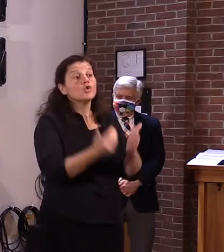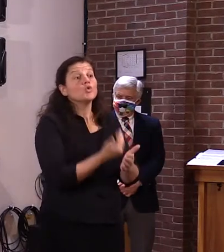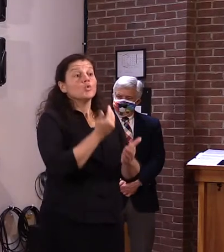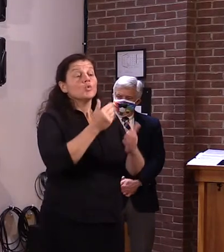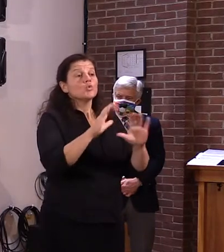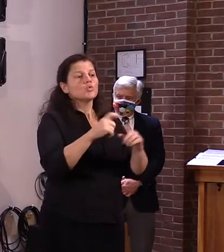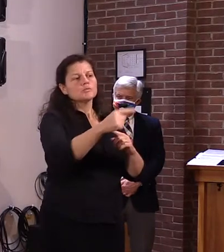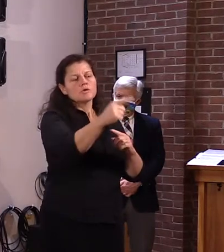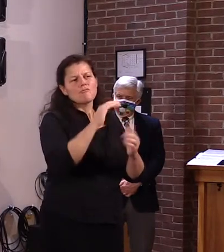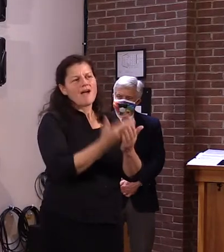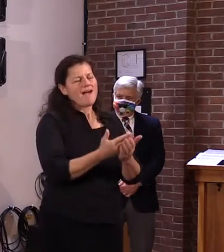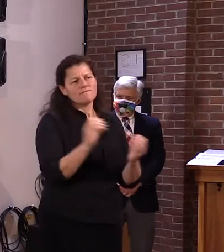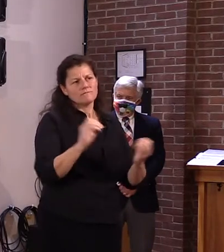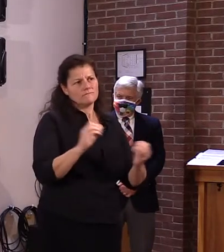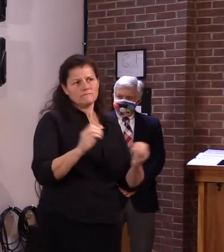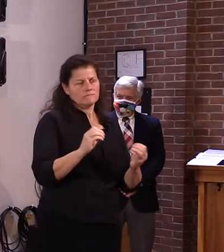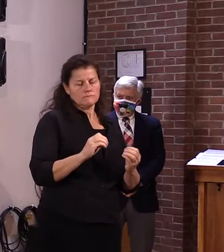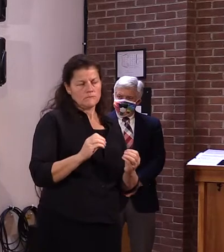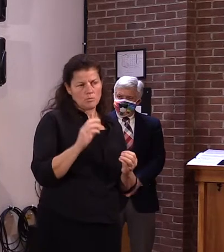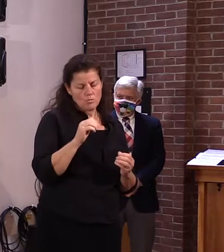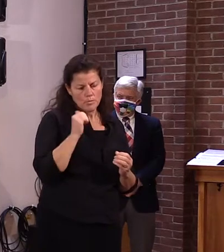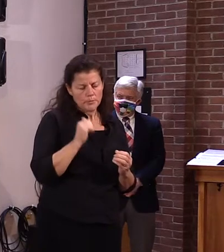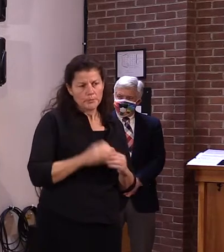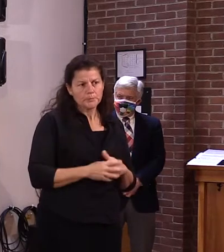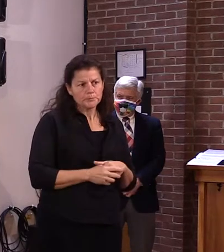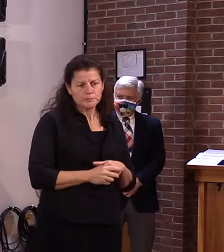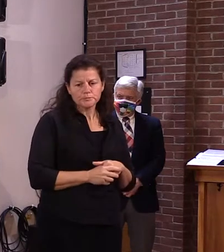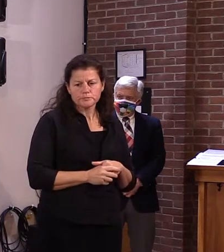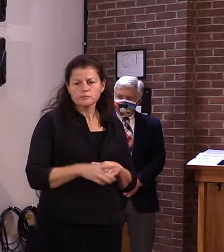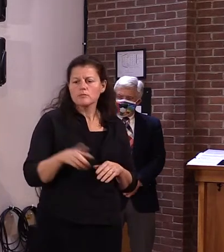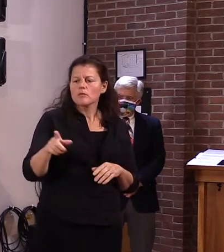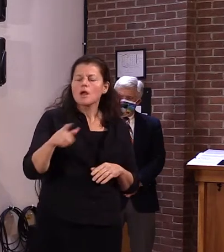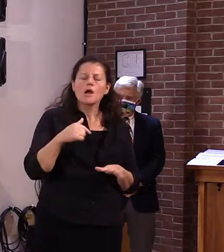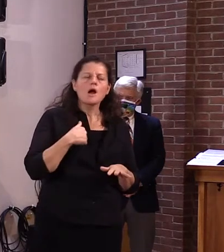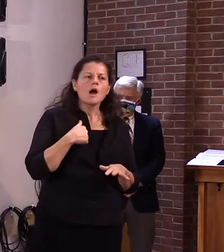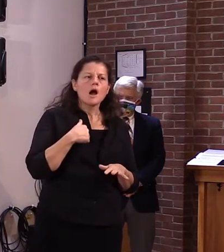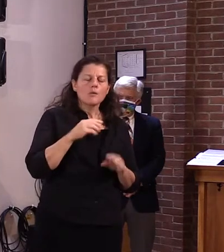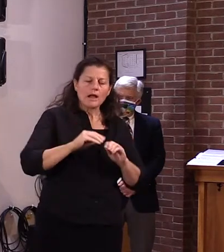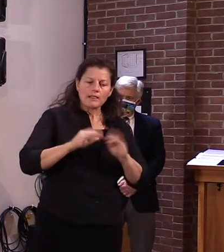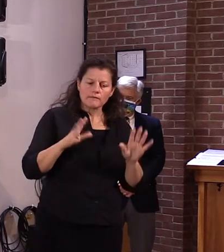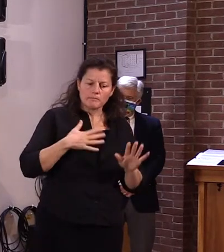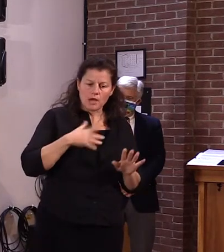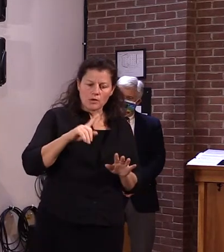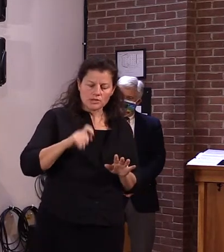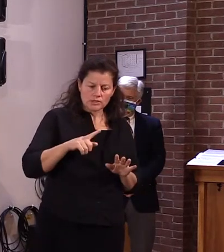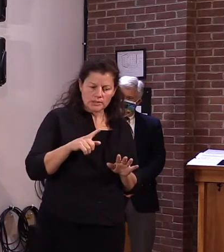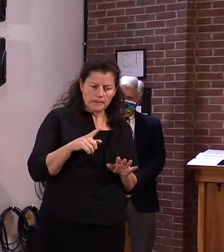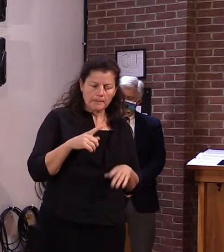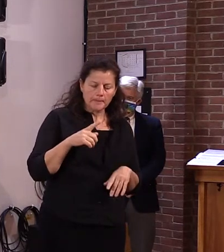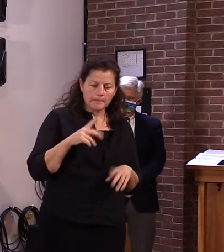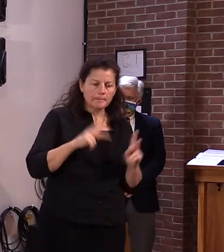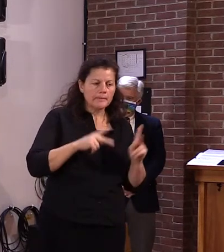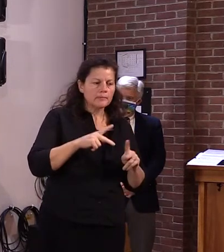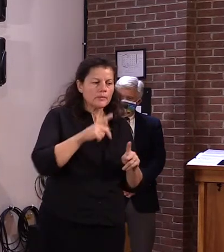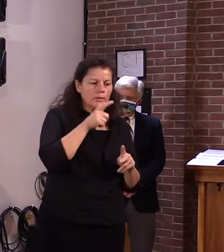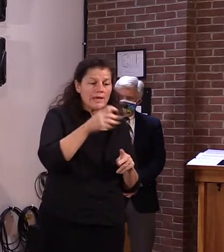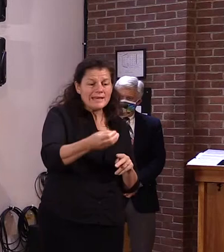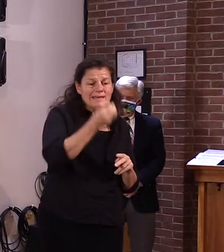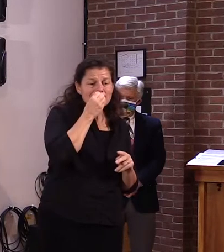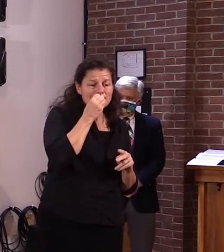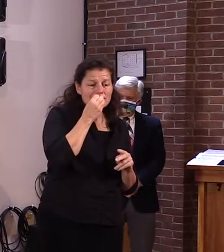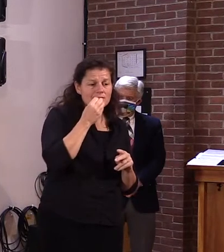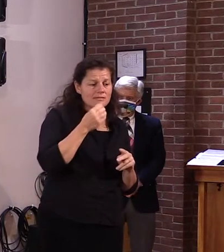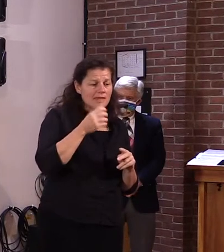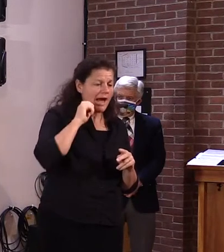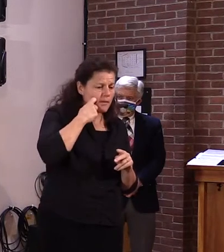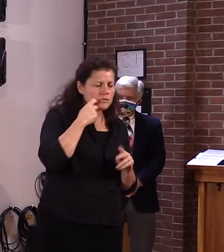Just to clarify, I did not only mean people eating the food, but oftentimes, much like in the grocery stores, people pick